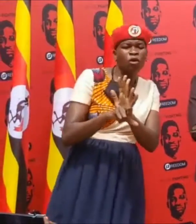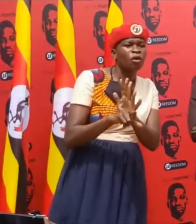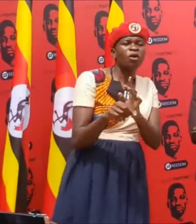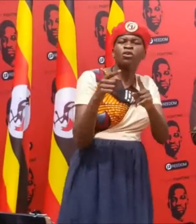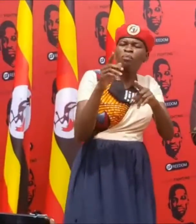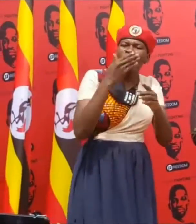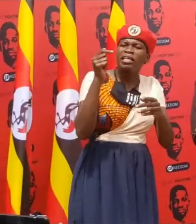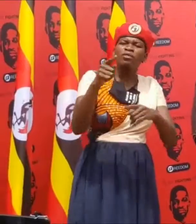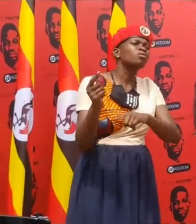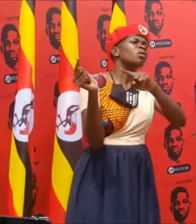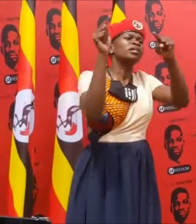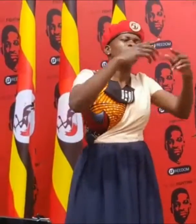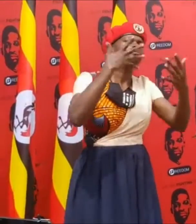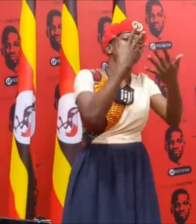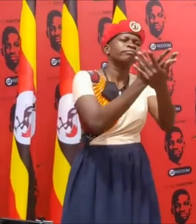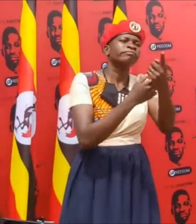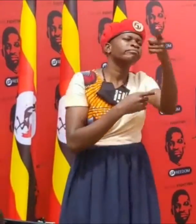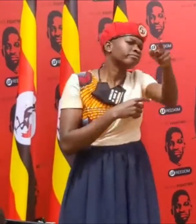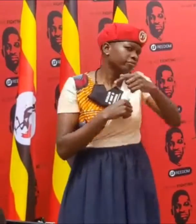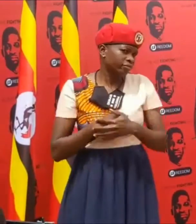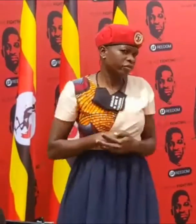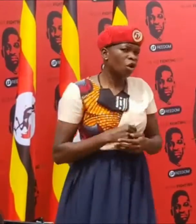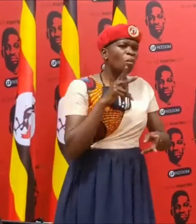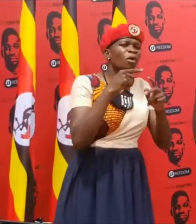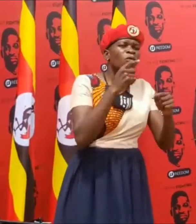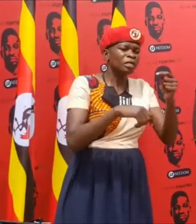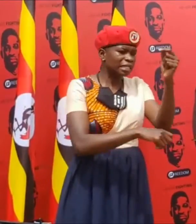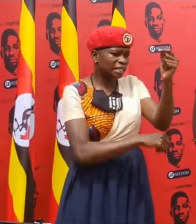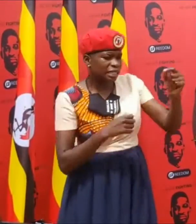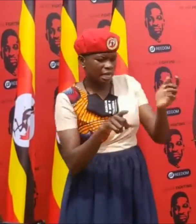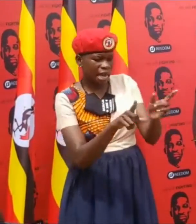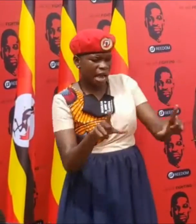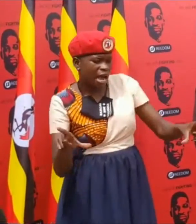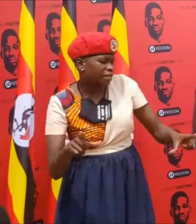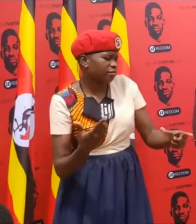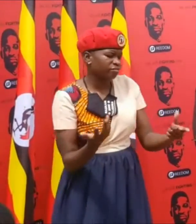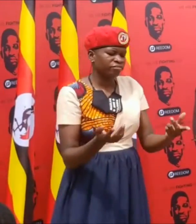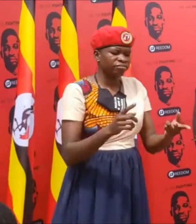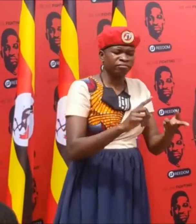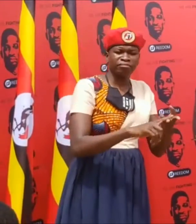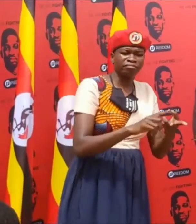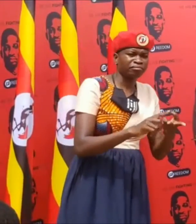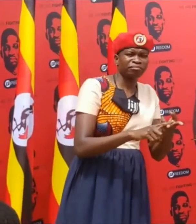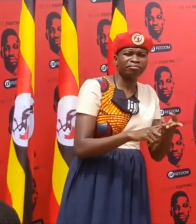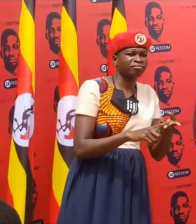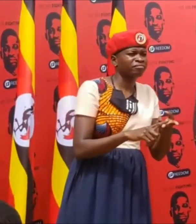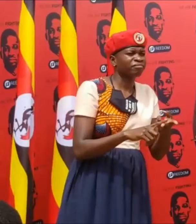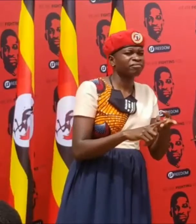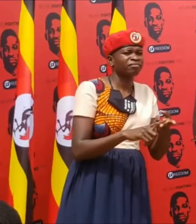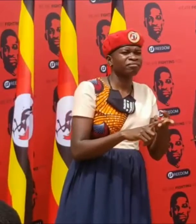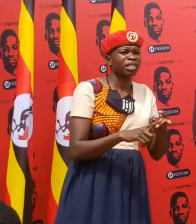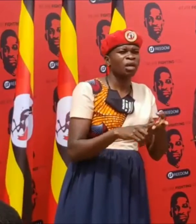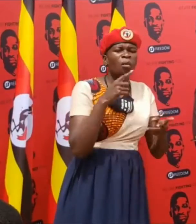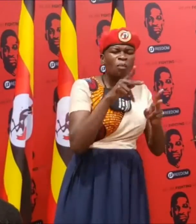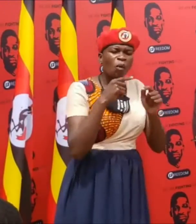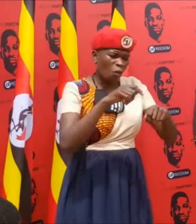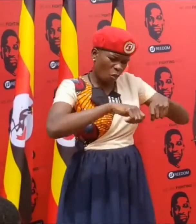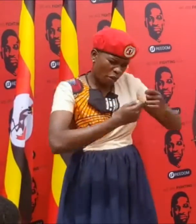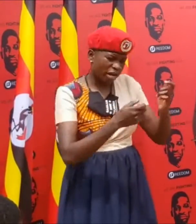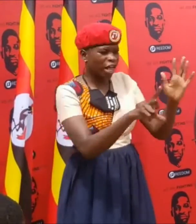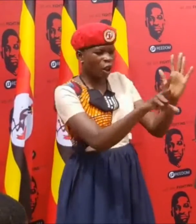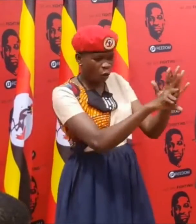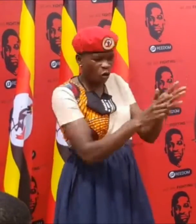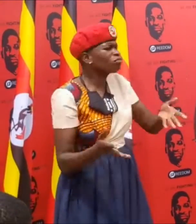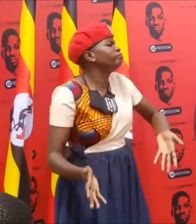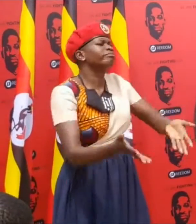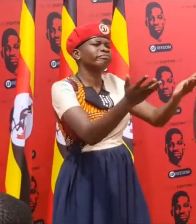mugende mukwate abo ababba ettaka ly'abantu abanaku, mukwate abo abamenyi b'amateeka, mugende